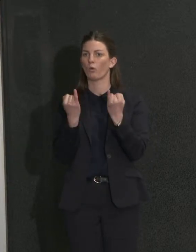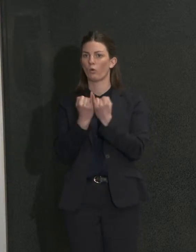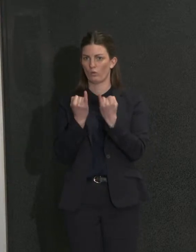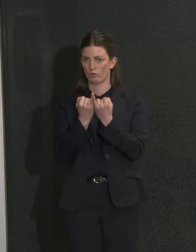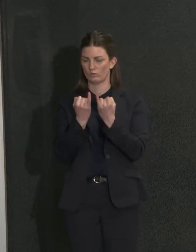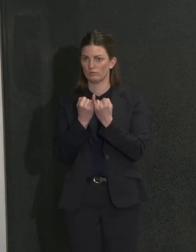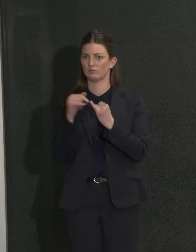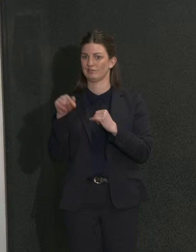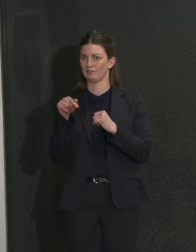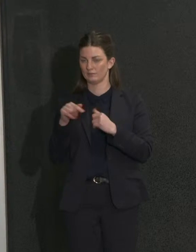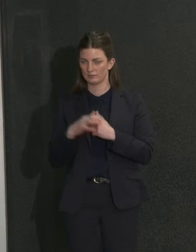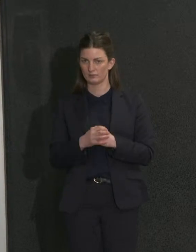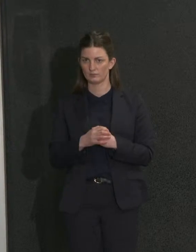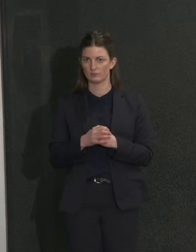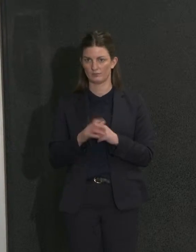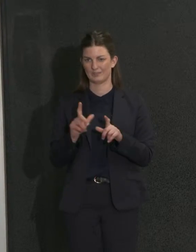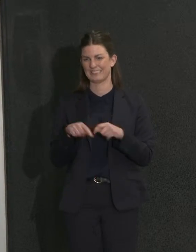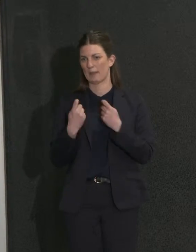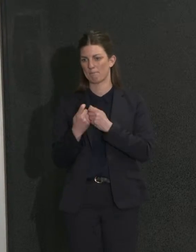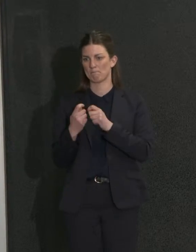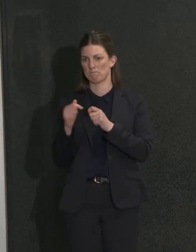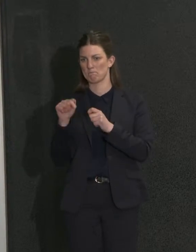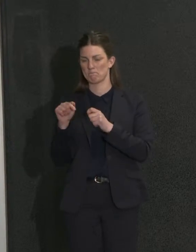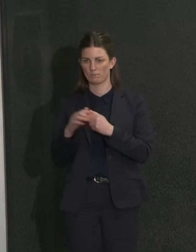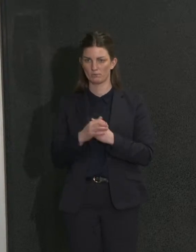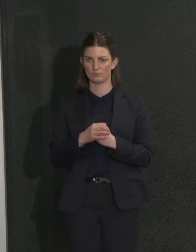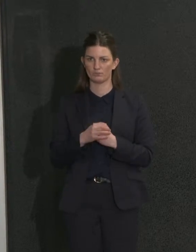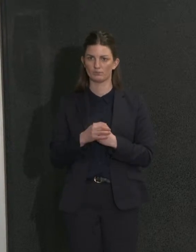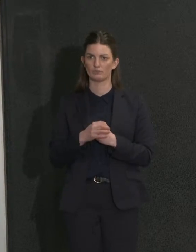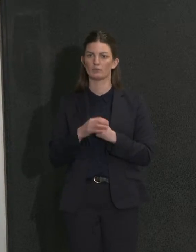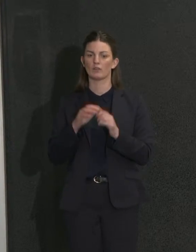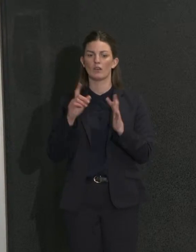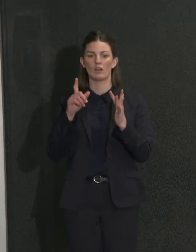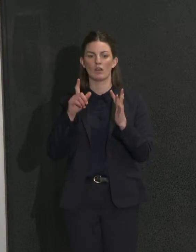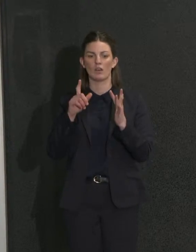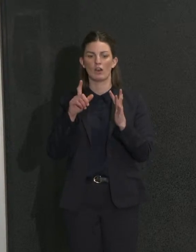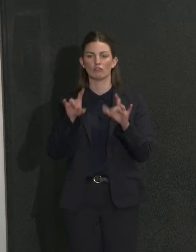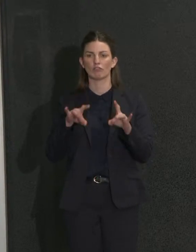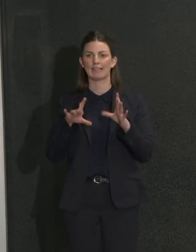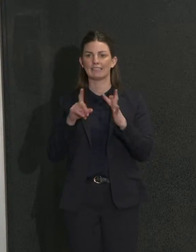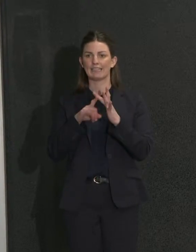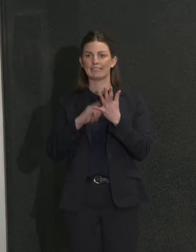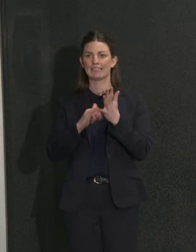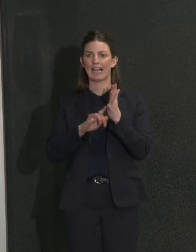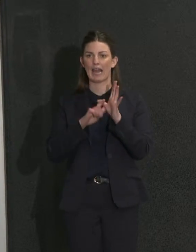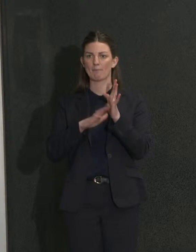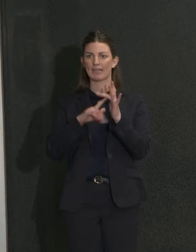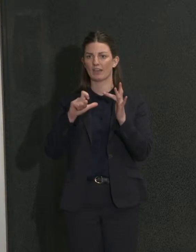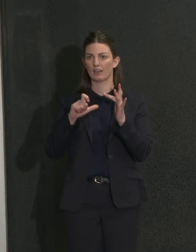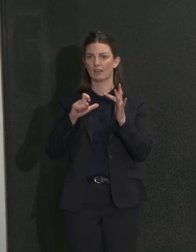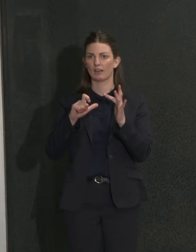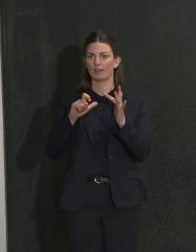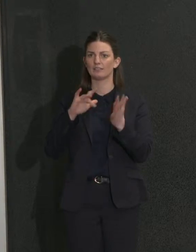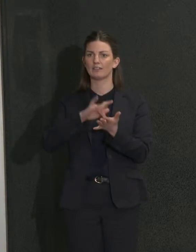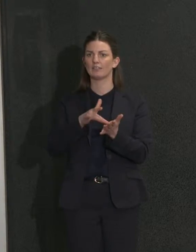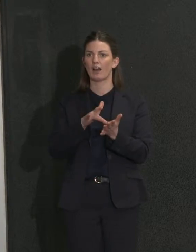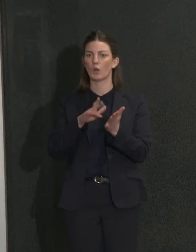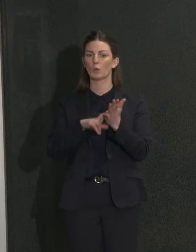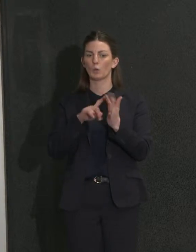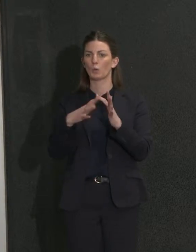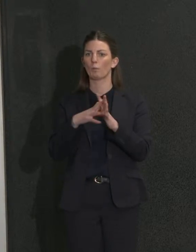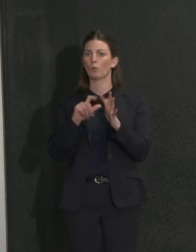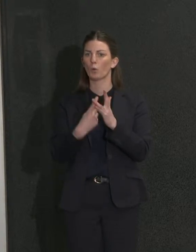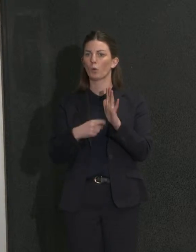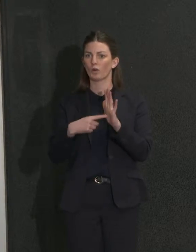1 case associated with a Quran study at the Australian Islamic Centre in Newport. And we have 1 case, a staff